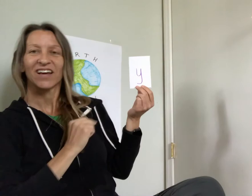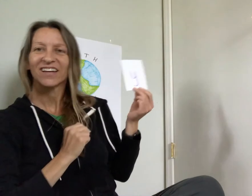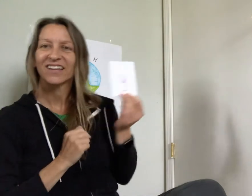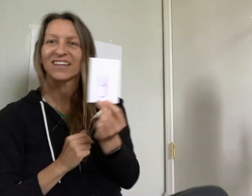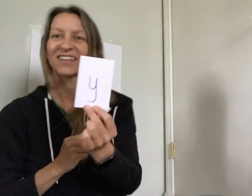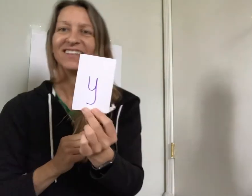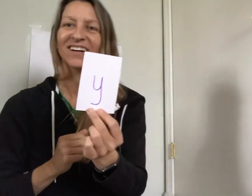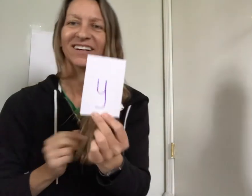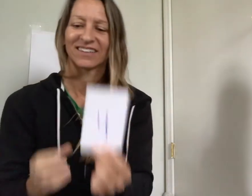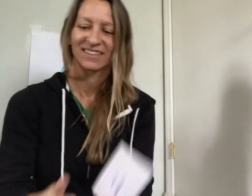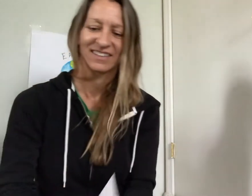Yeah.